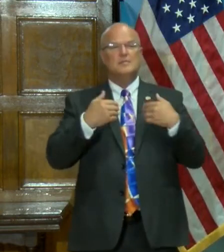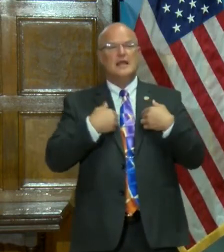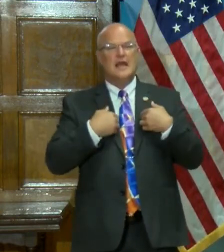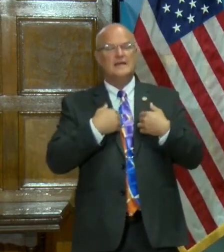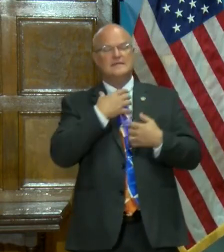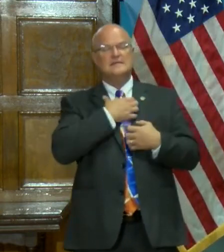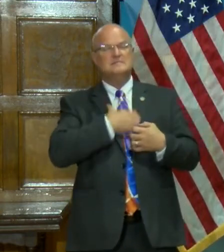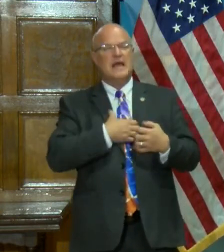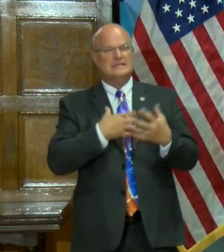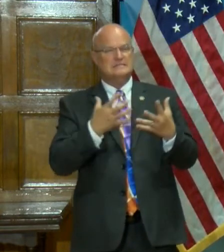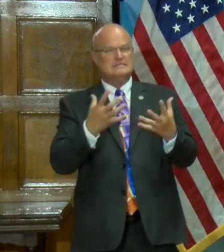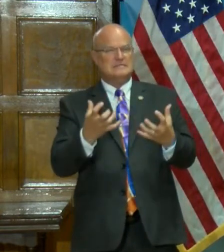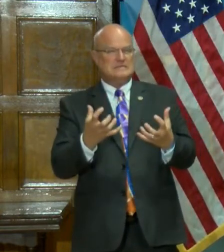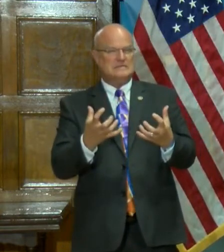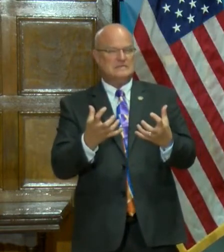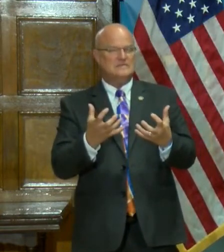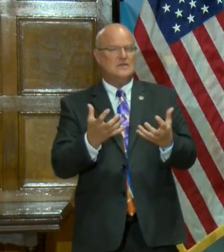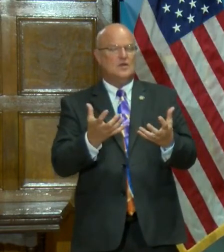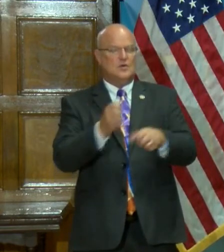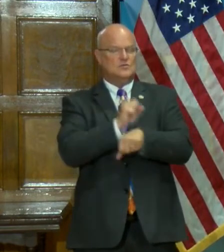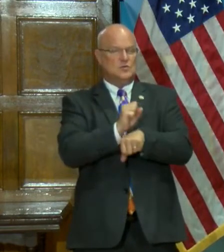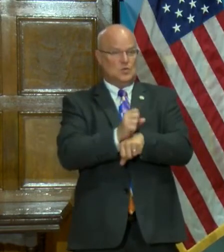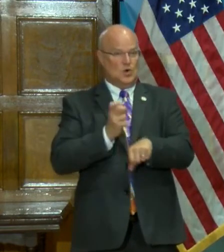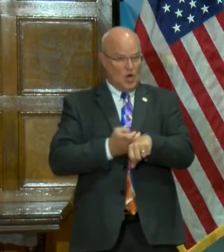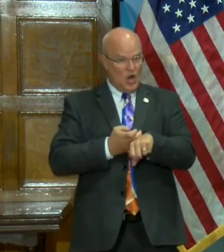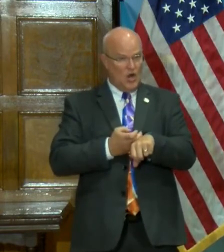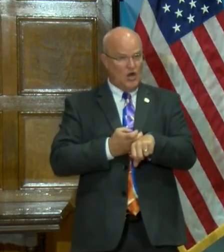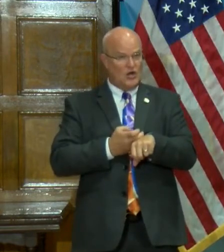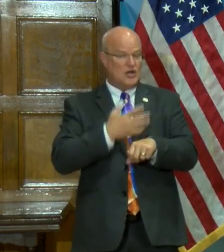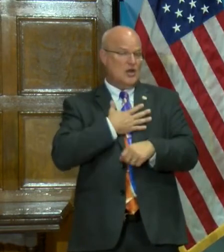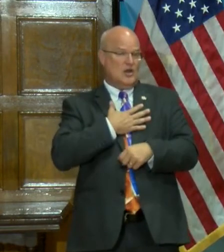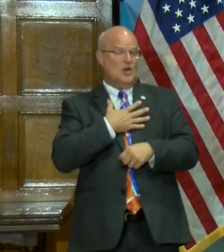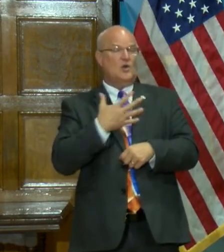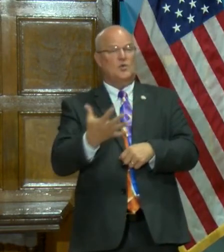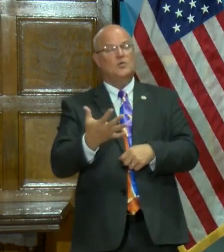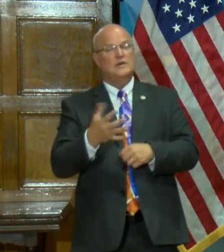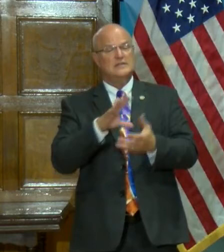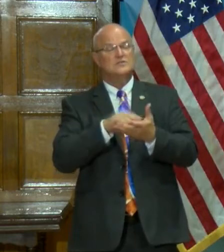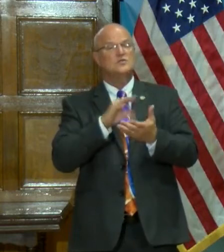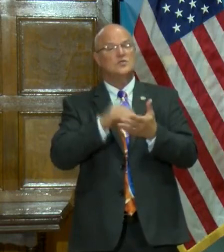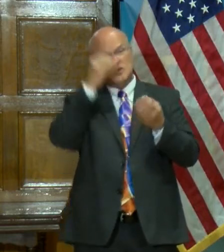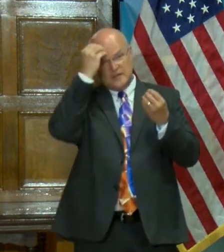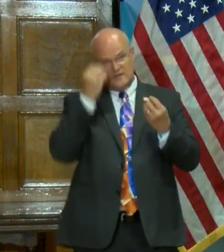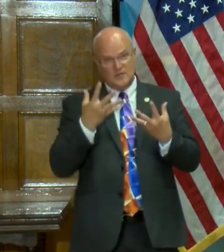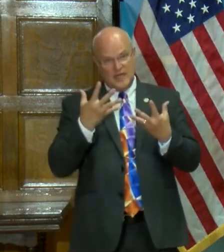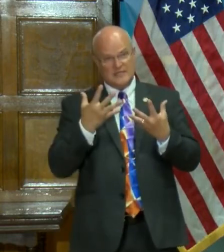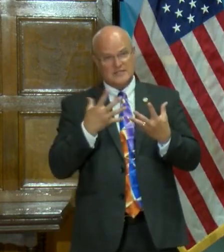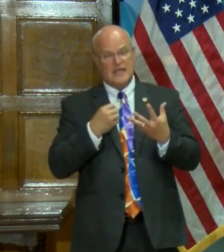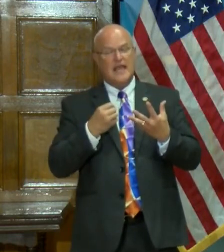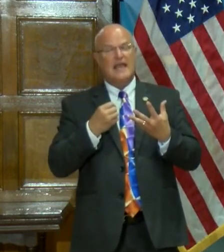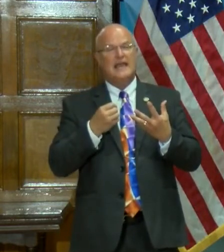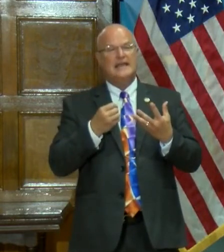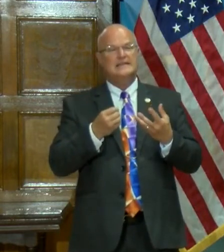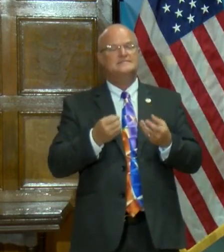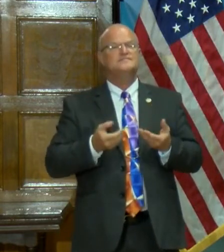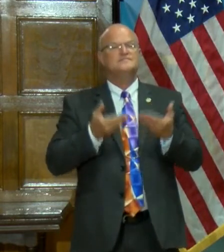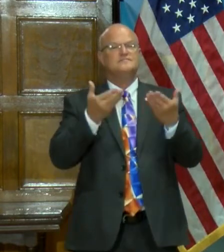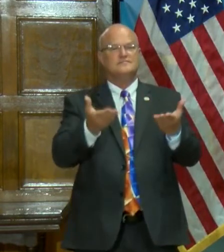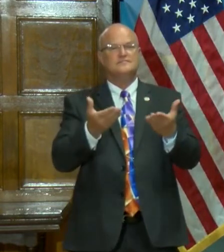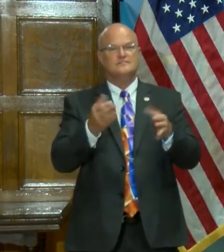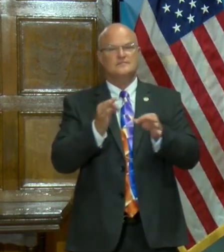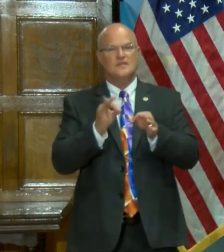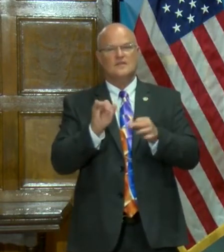a passion for it, are willing to work hard, and are willing to learn the information and to pass it on faithfully.